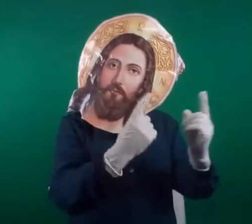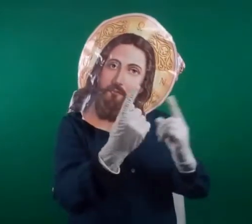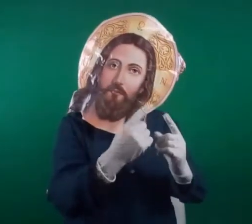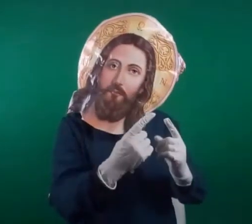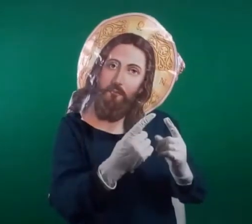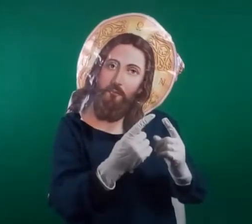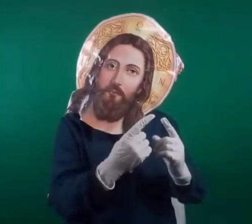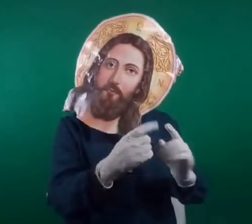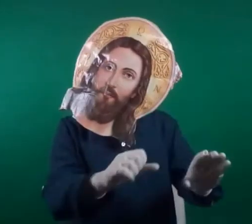each other,